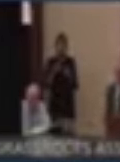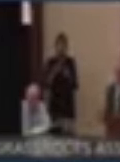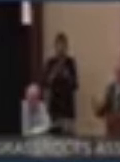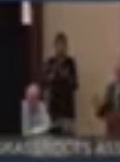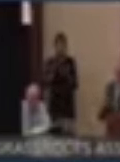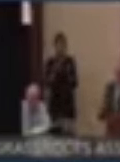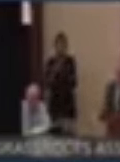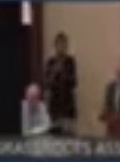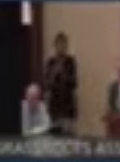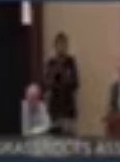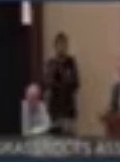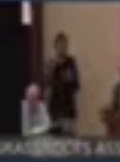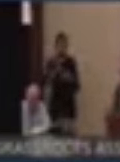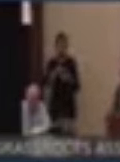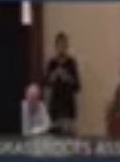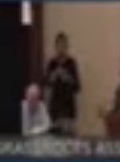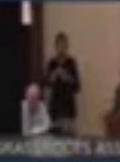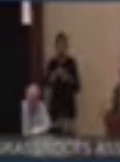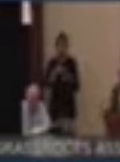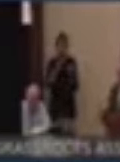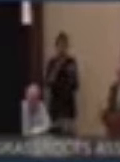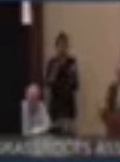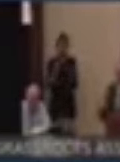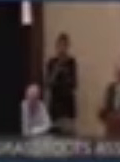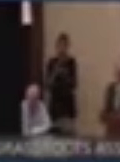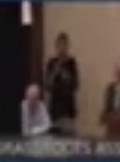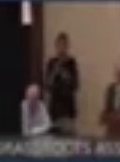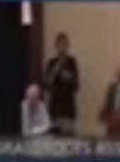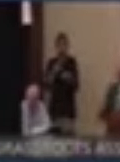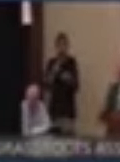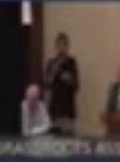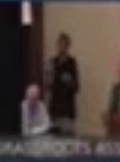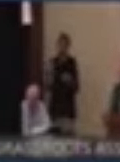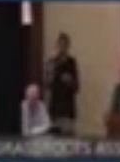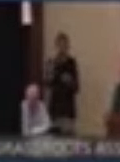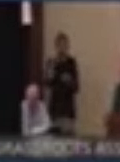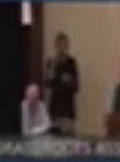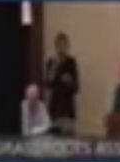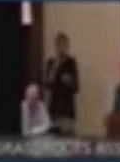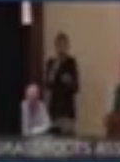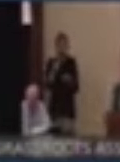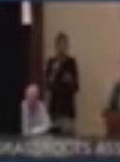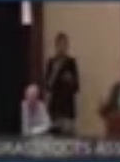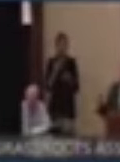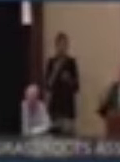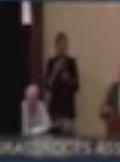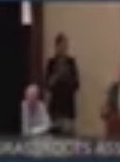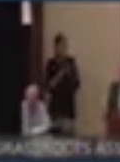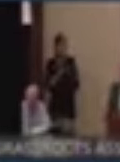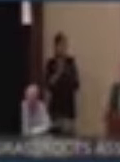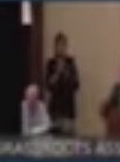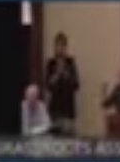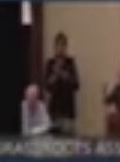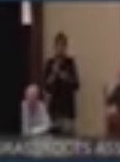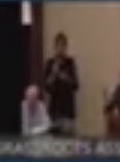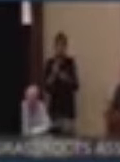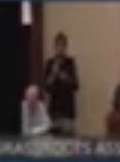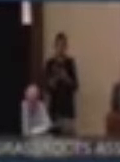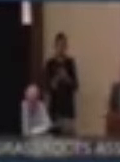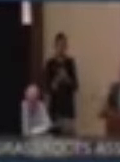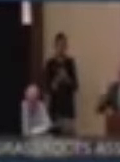other colleagues. How many colleagues called me saying, Andrea, please teach me how you do it.